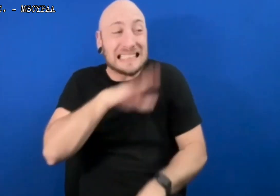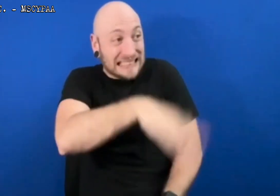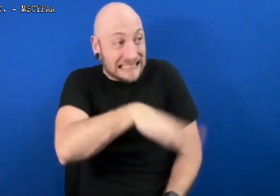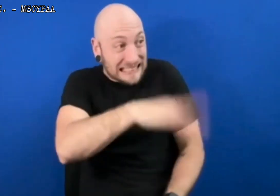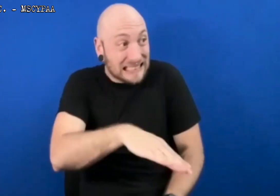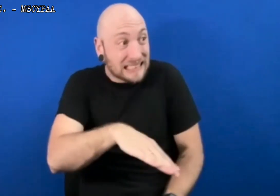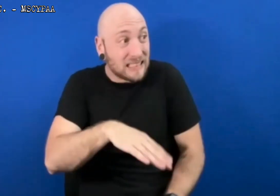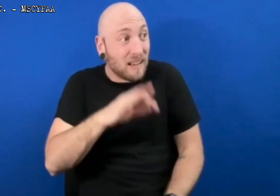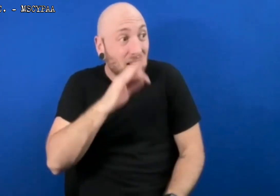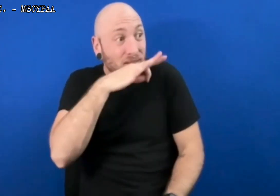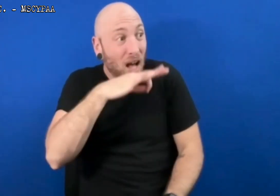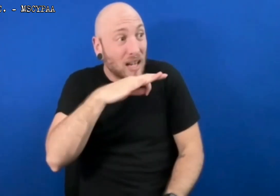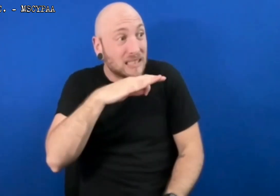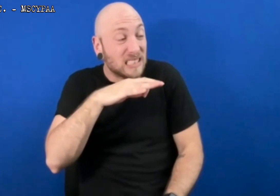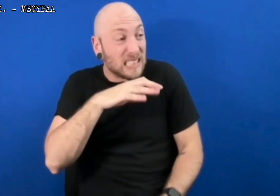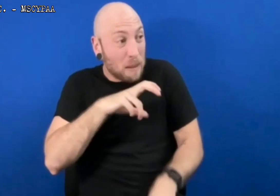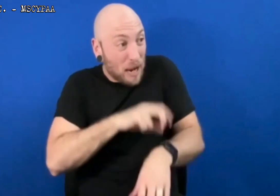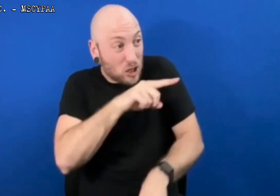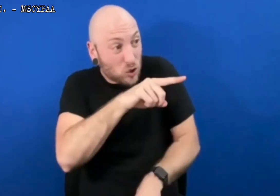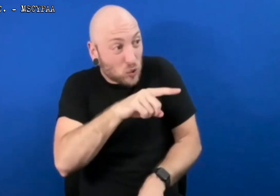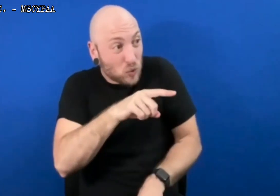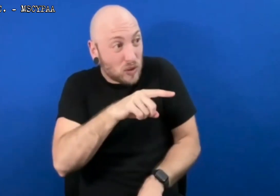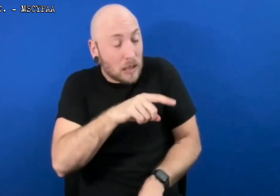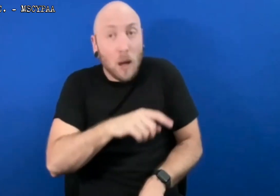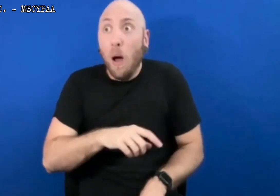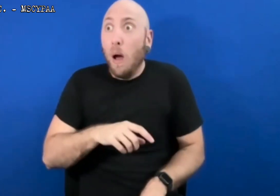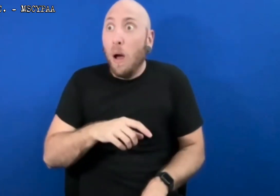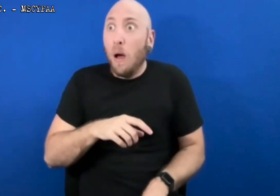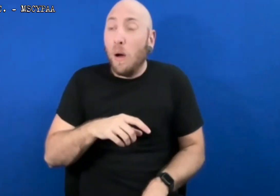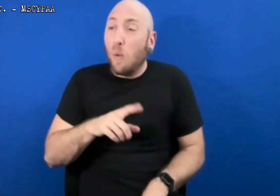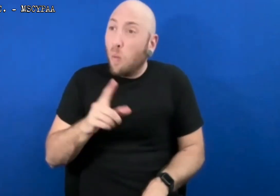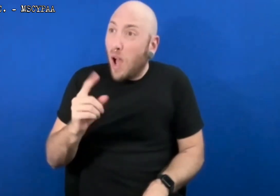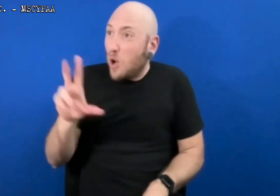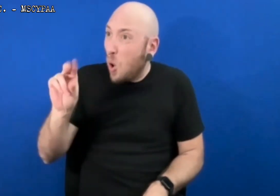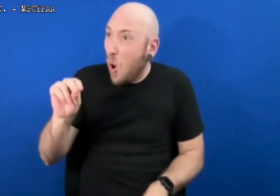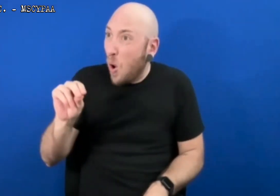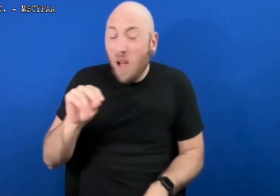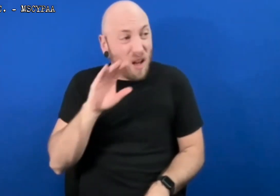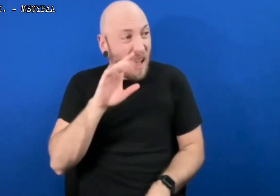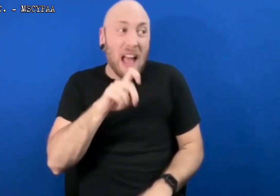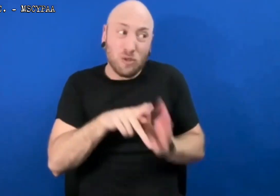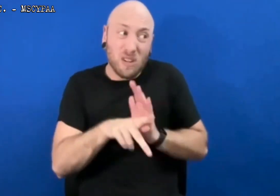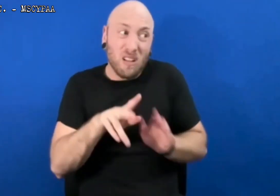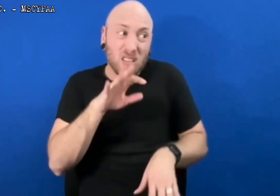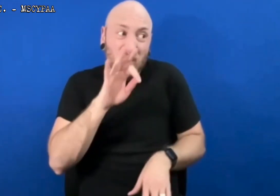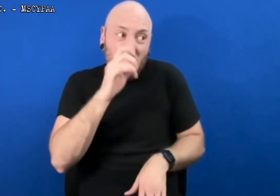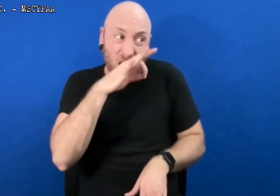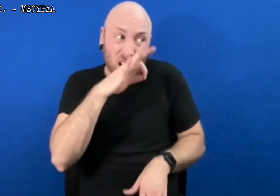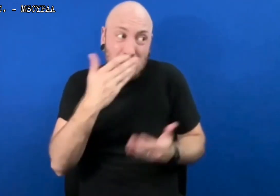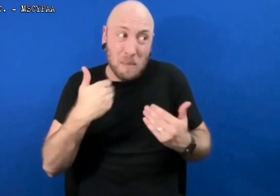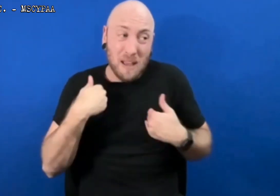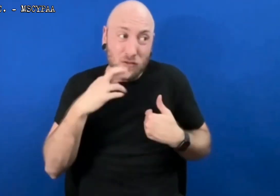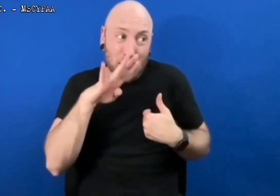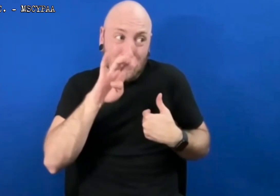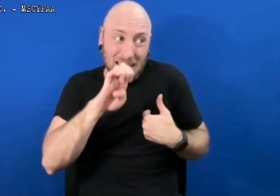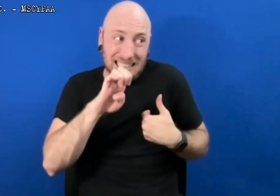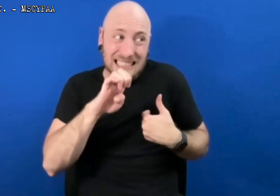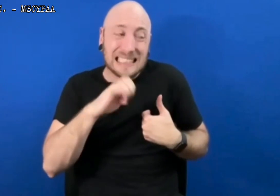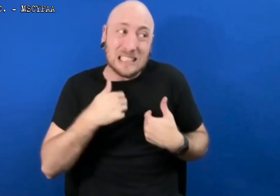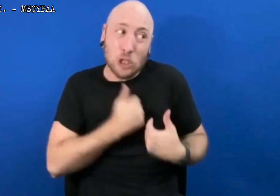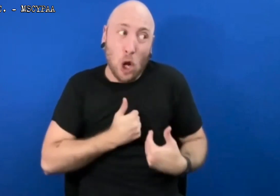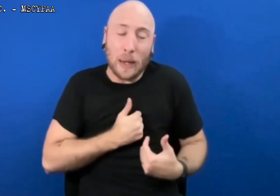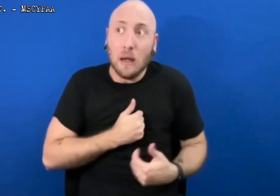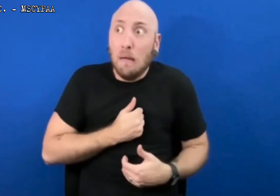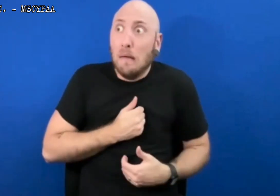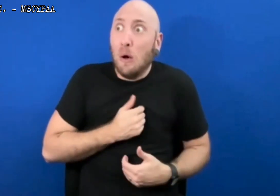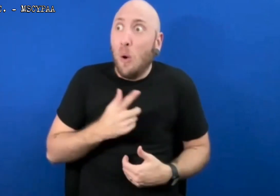it down. I'm like, oh my gosh, the fox is dead. What does this mean? What does this mean? So I'm talking to my friend. This is like a few days